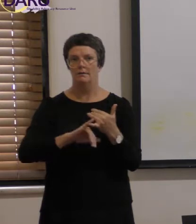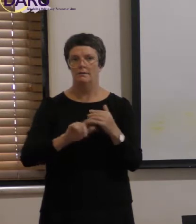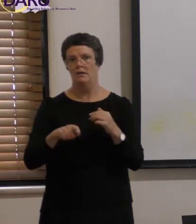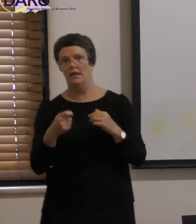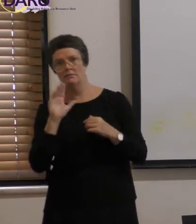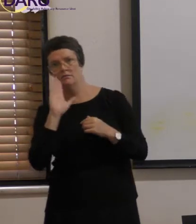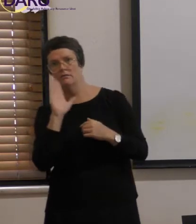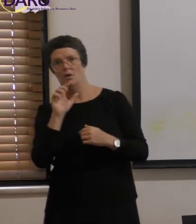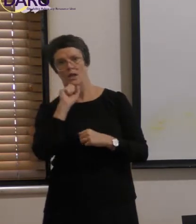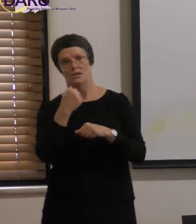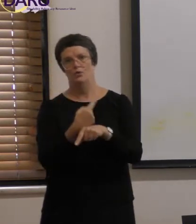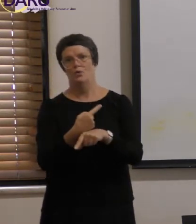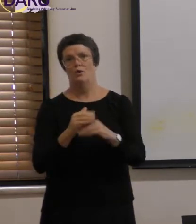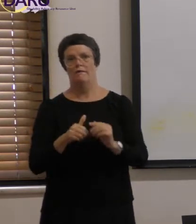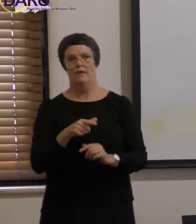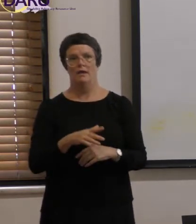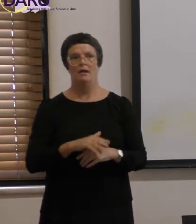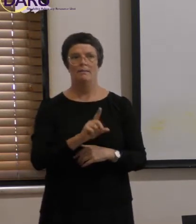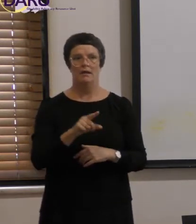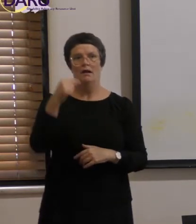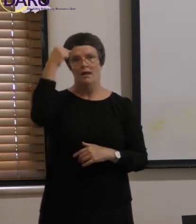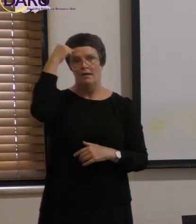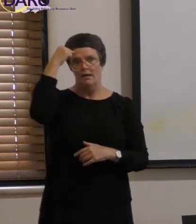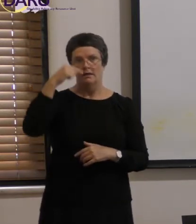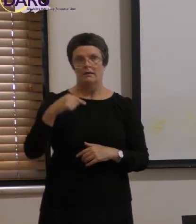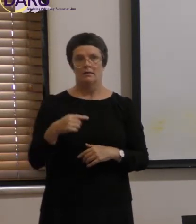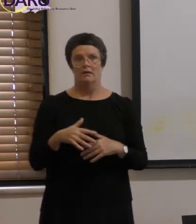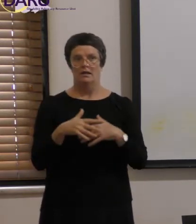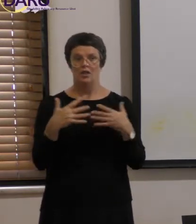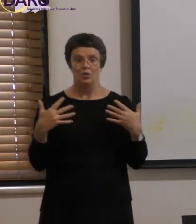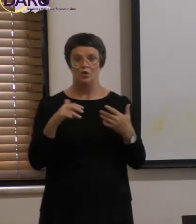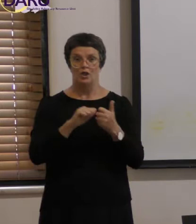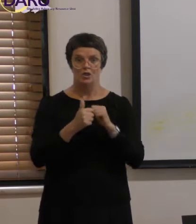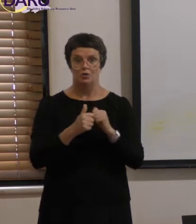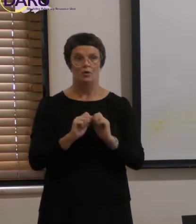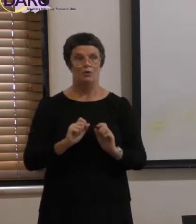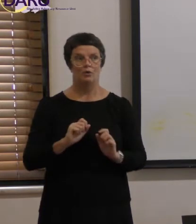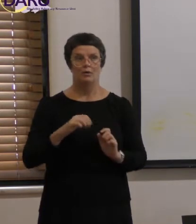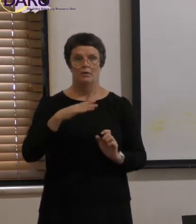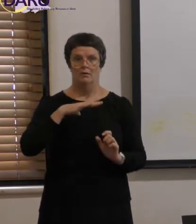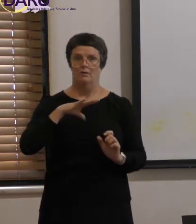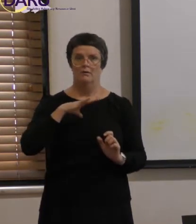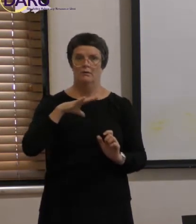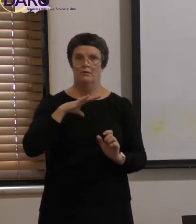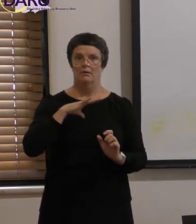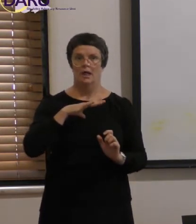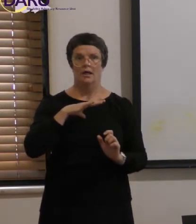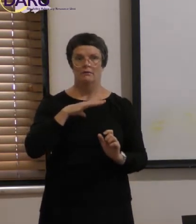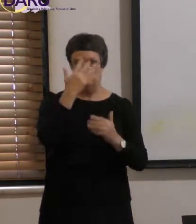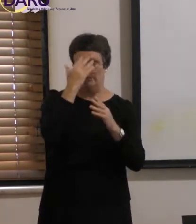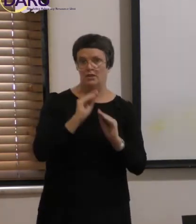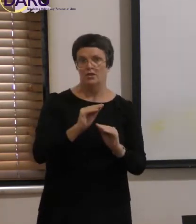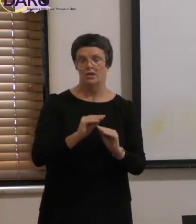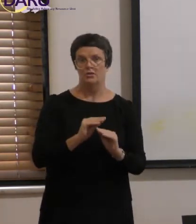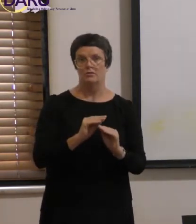we want more accountability for our children's learning. That's a huge issue, and at the moment and I think funding is absolutely